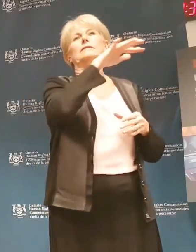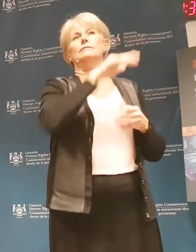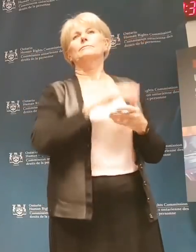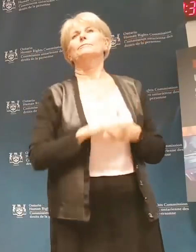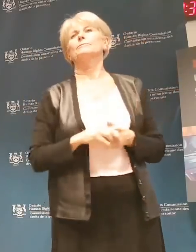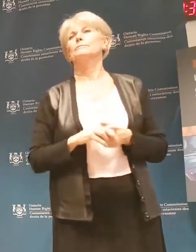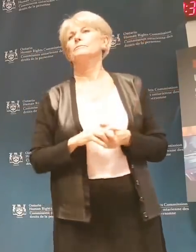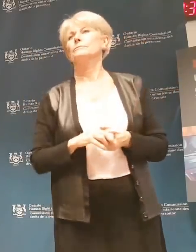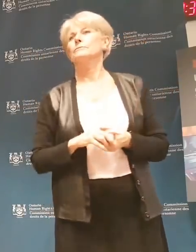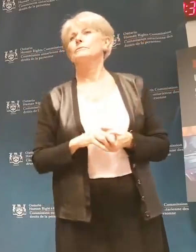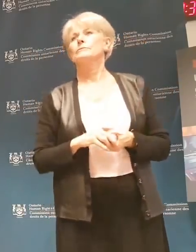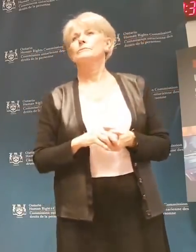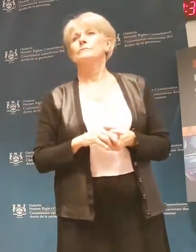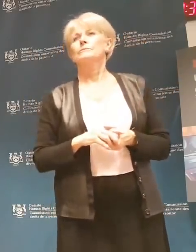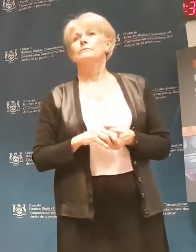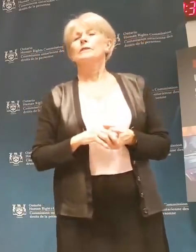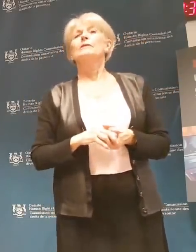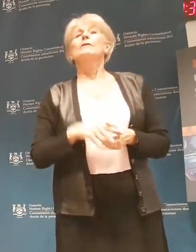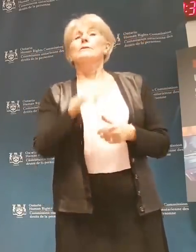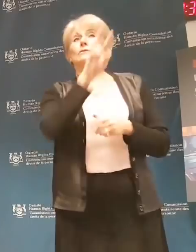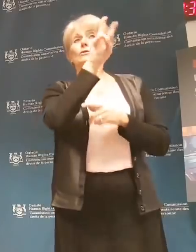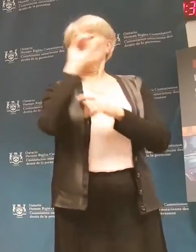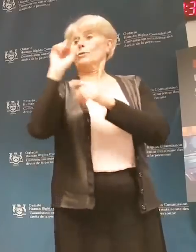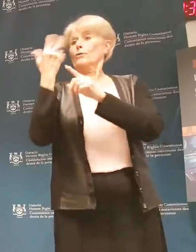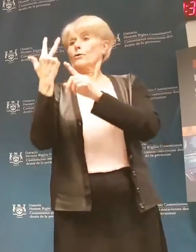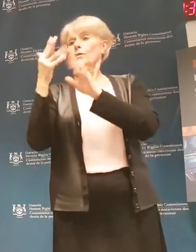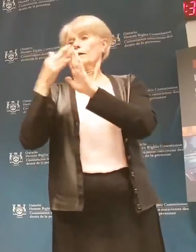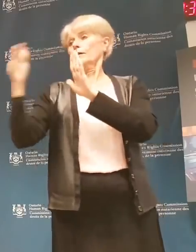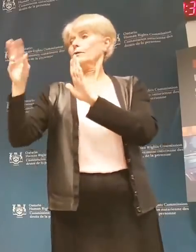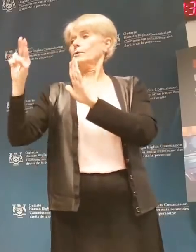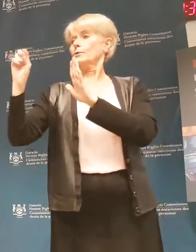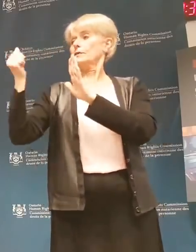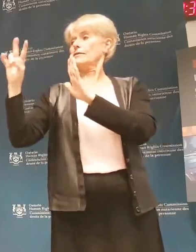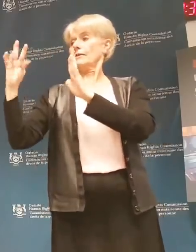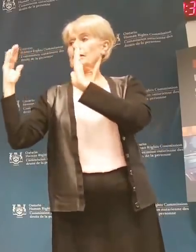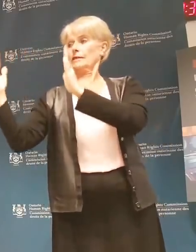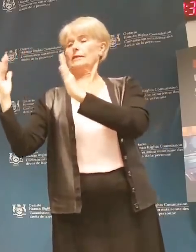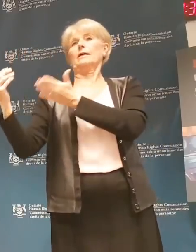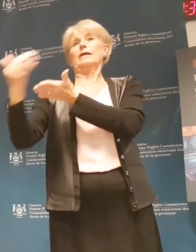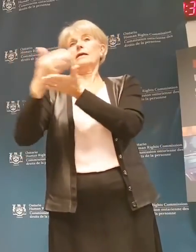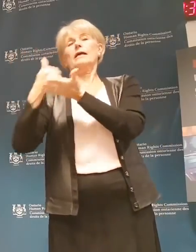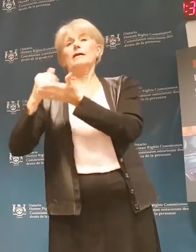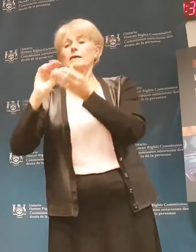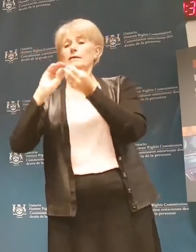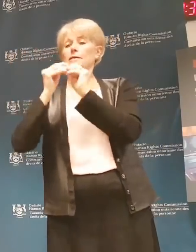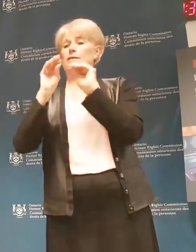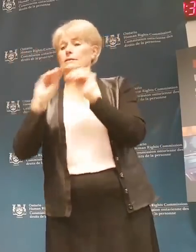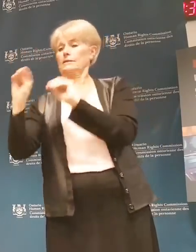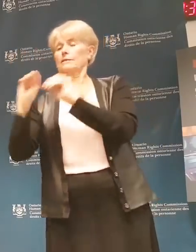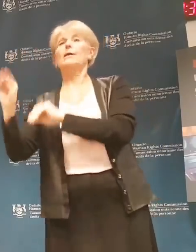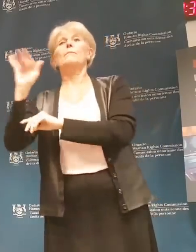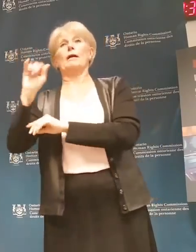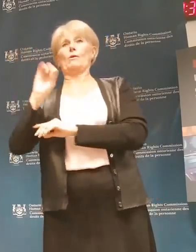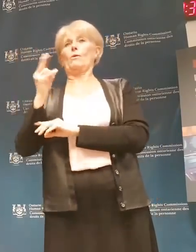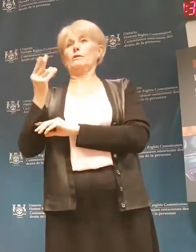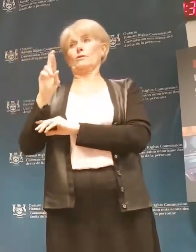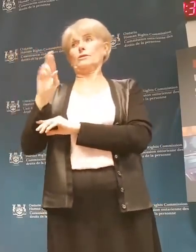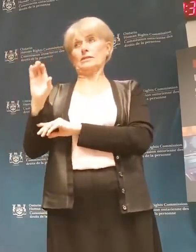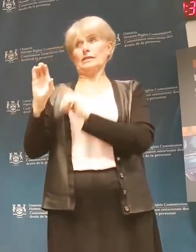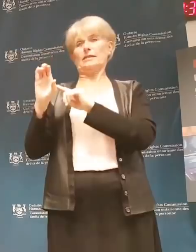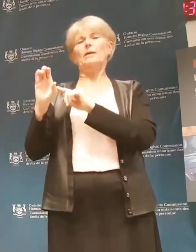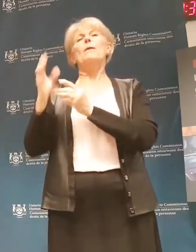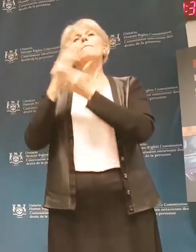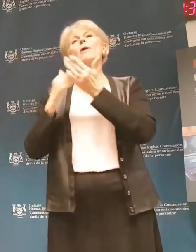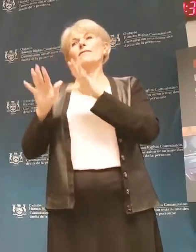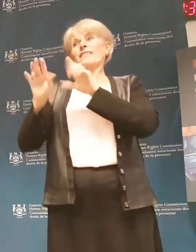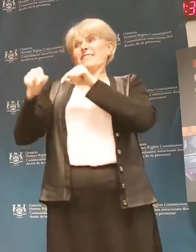Services. The 2013 to 2017 data was collected and coded by the OHRC as